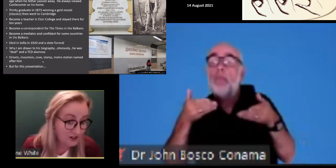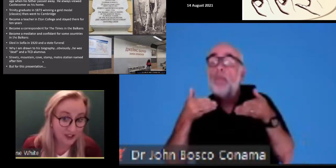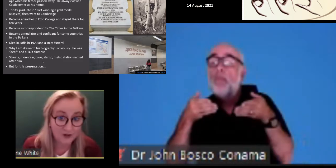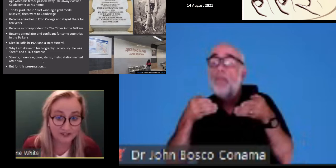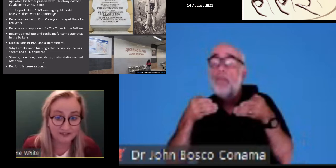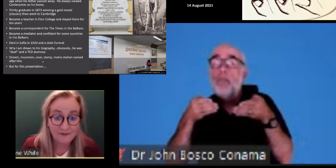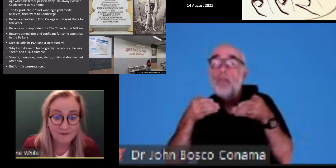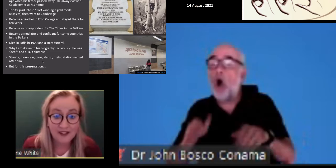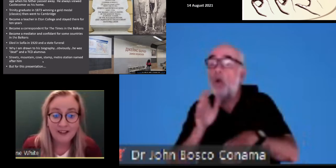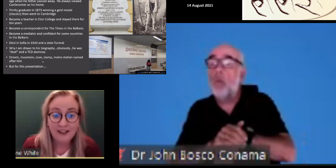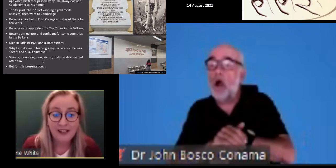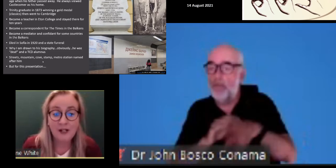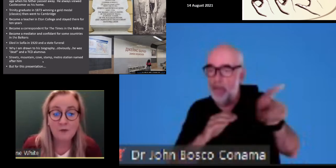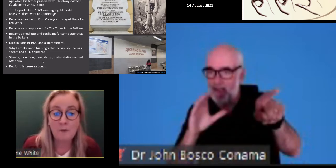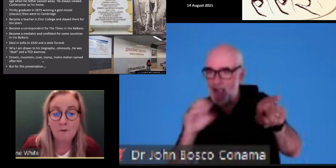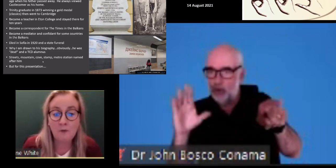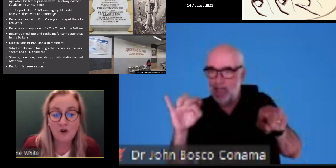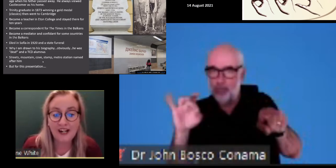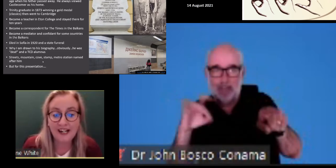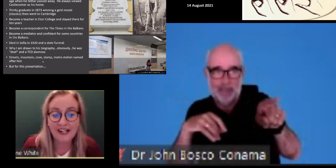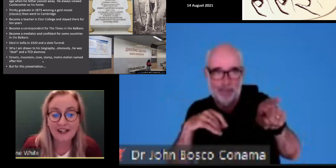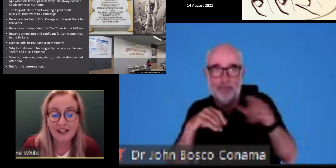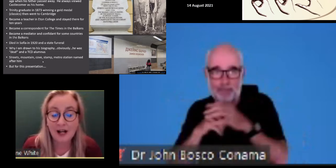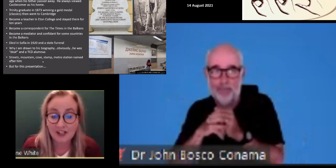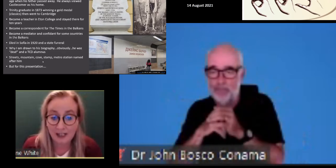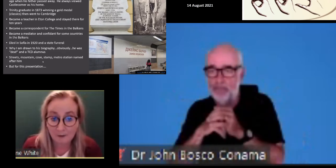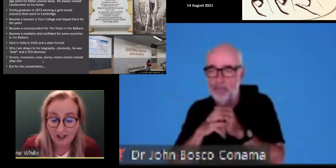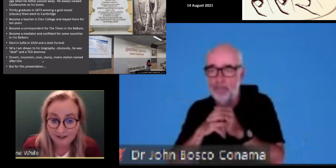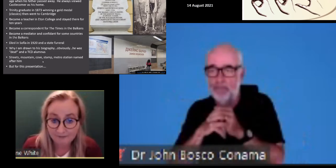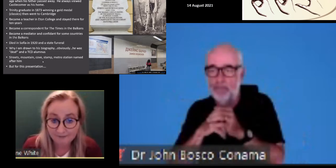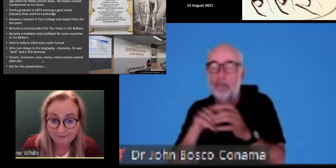well known. He was born in County Limerick,